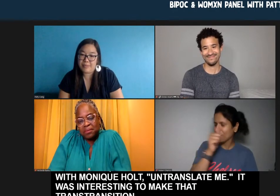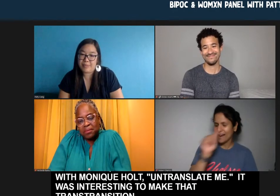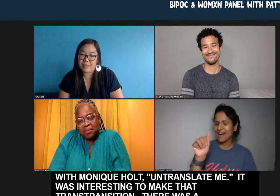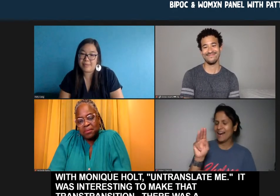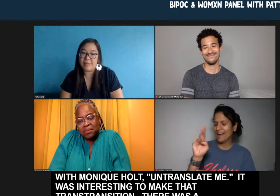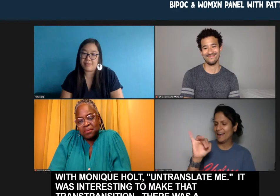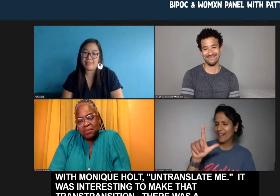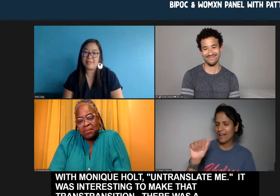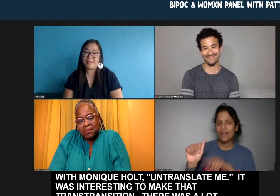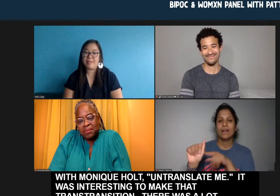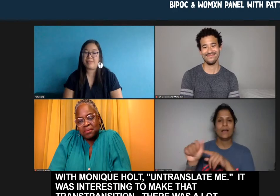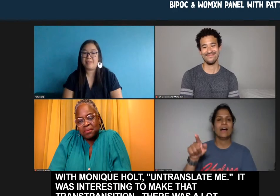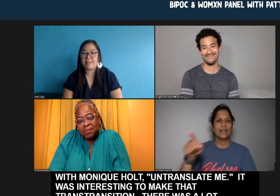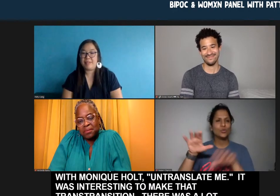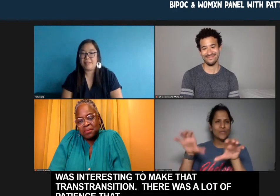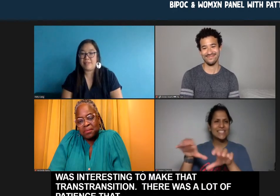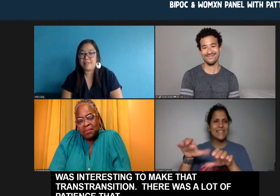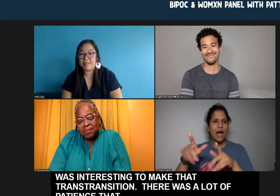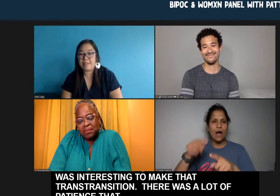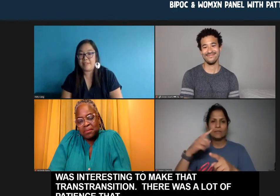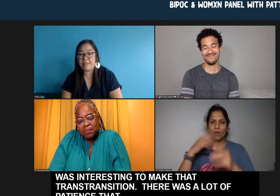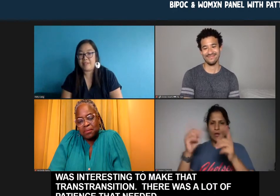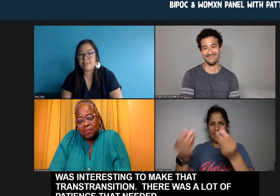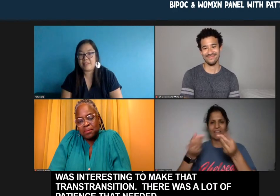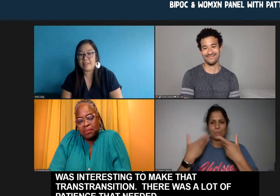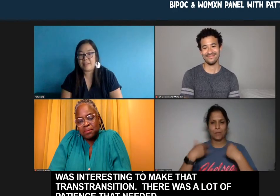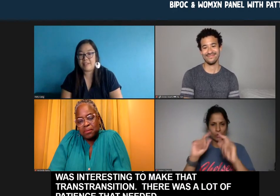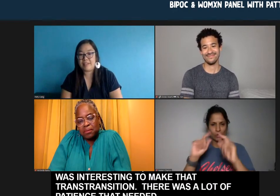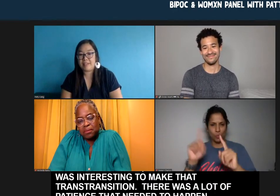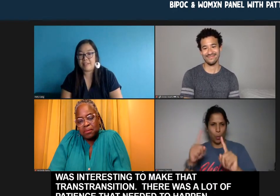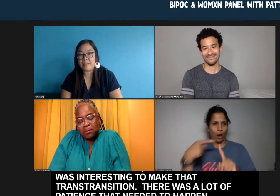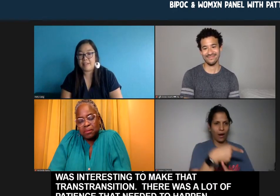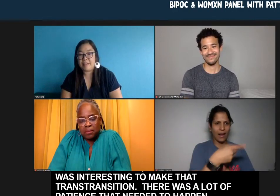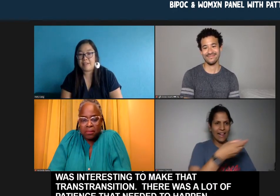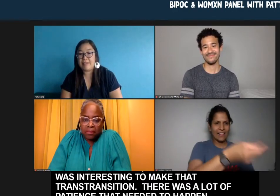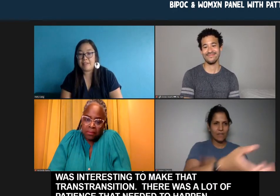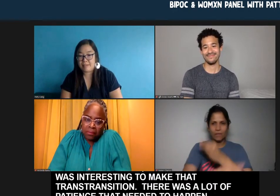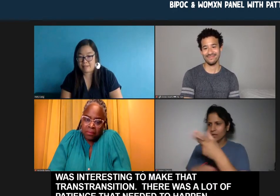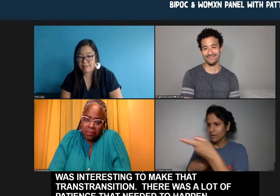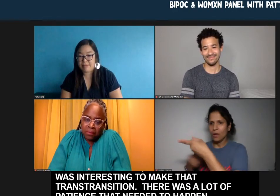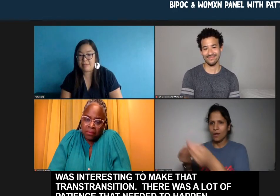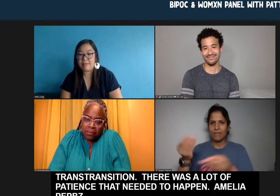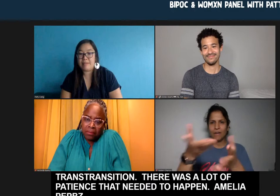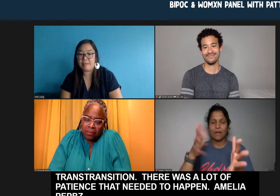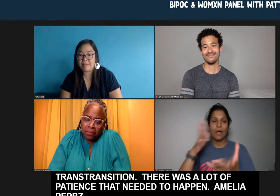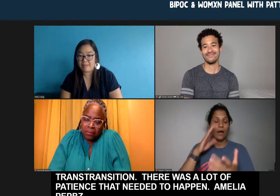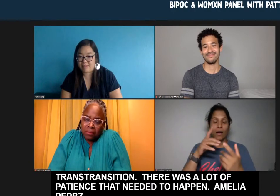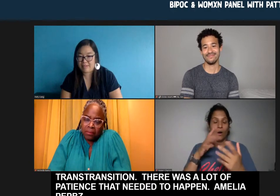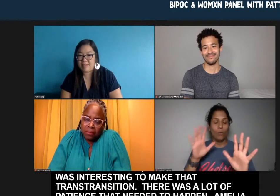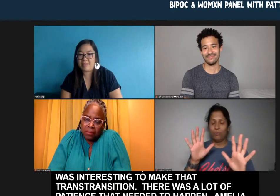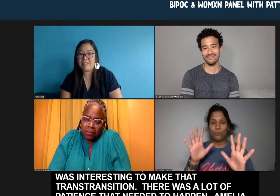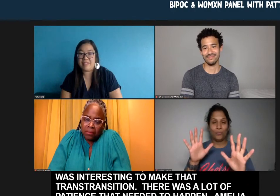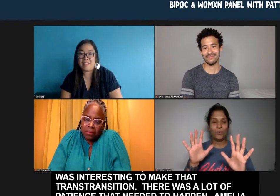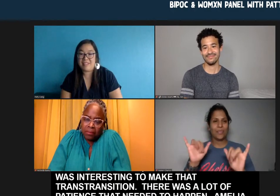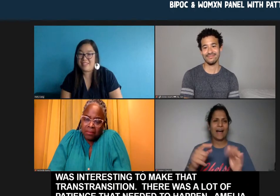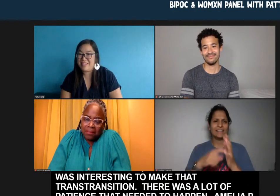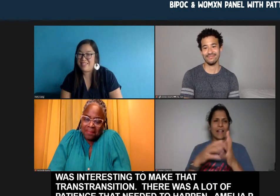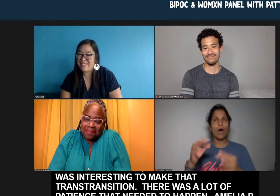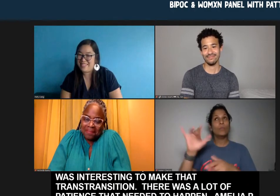and editor, there's Amelia Hensley, and she did a lot. She did a lot to give us really great